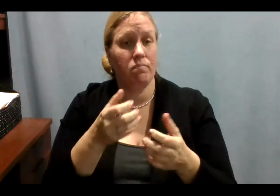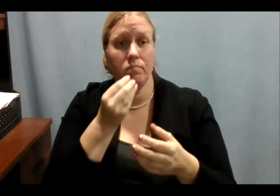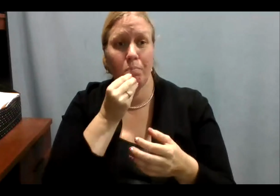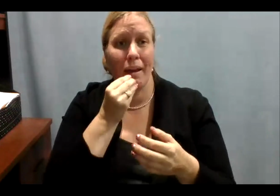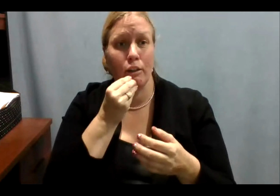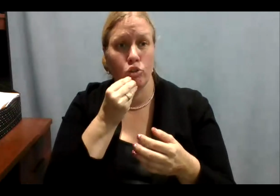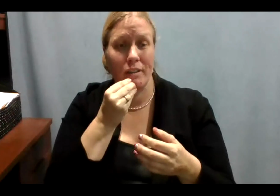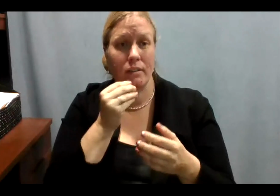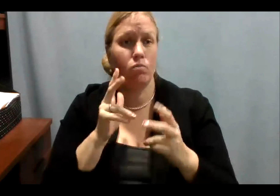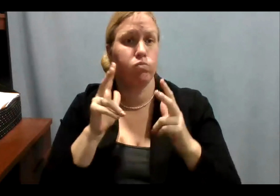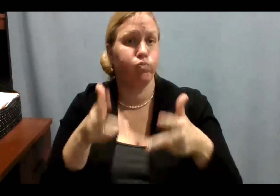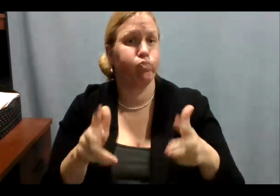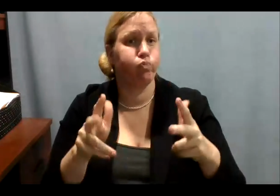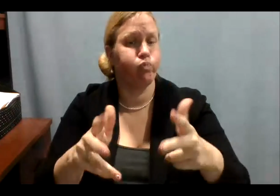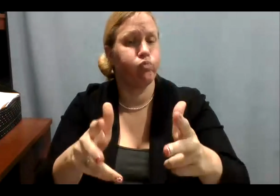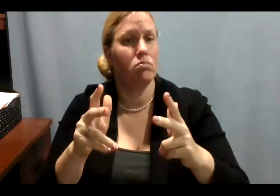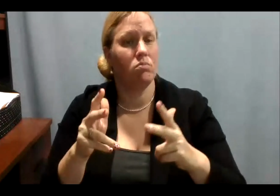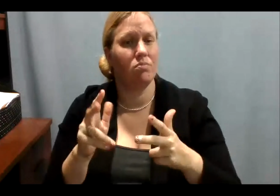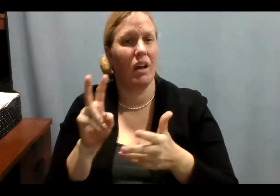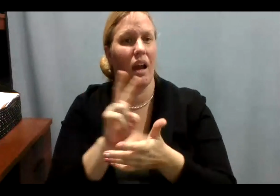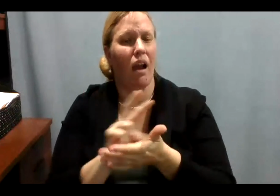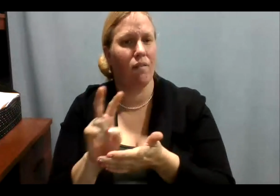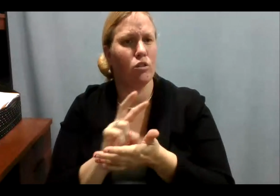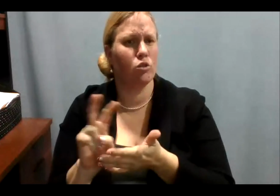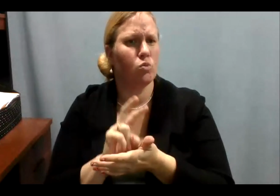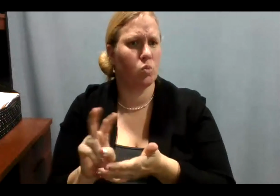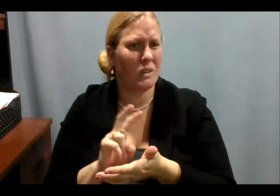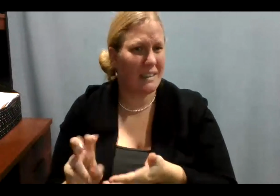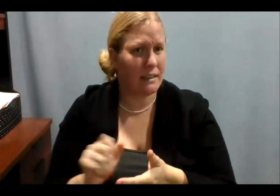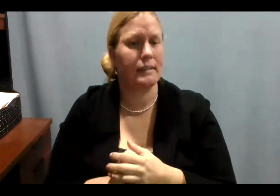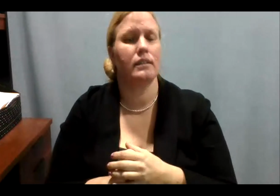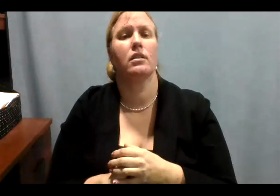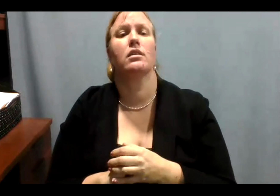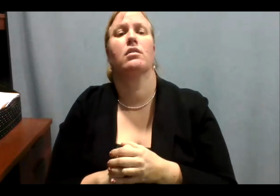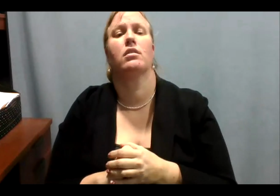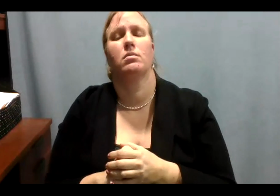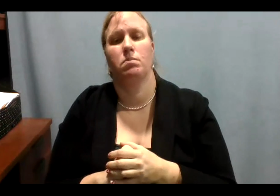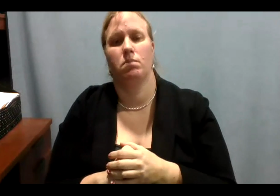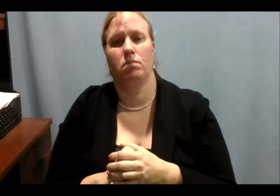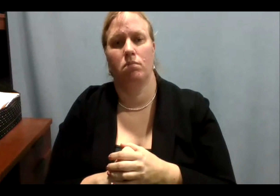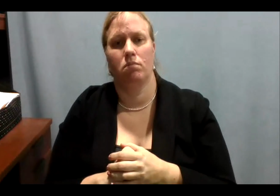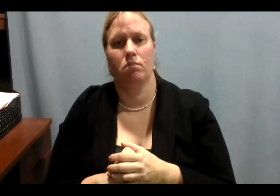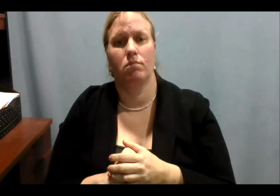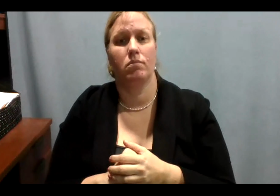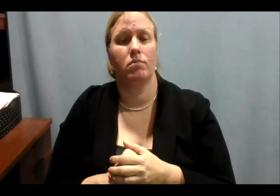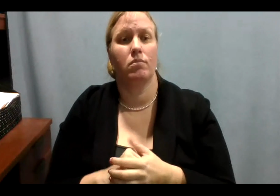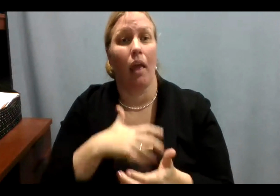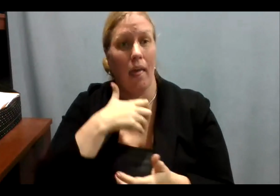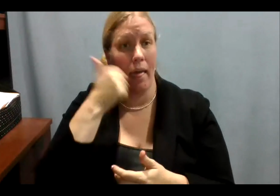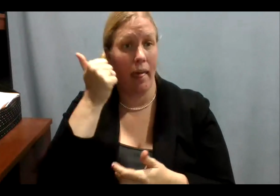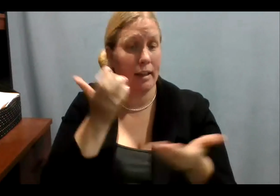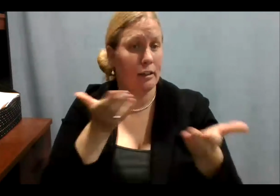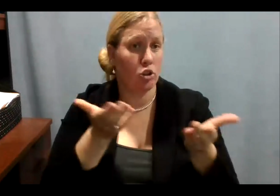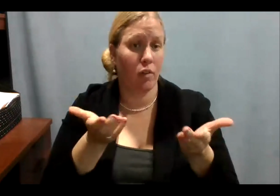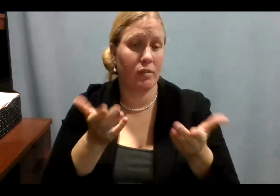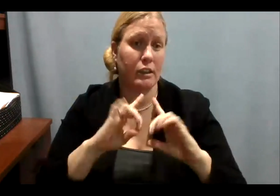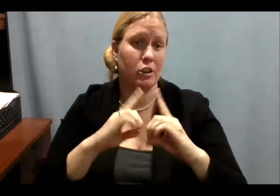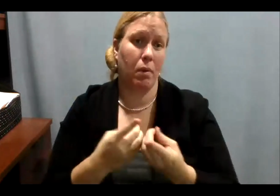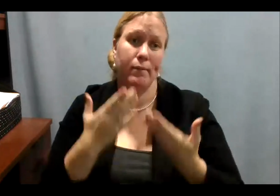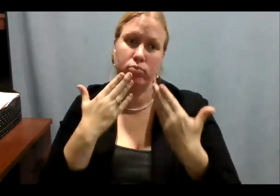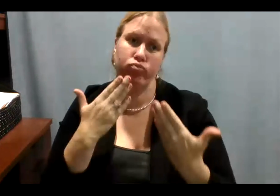two weeks worth of groceries every other week um and you know i want to thank not just our elderly services department who's been working hard doing this but